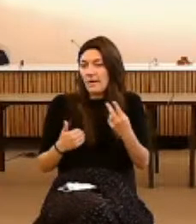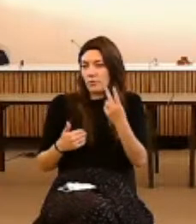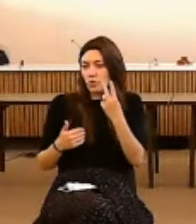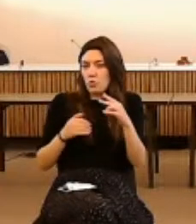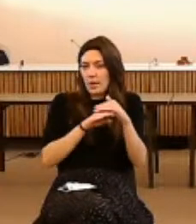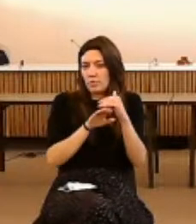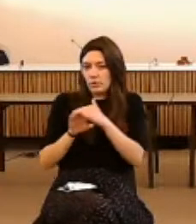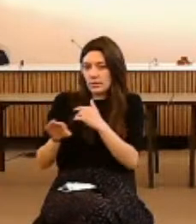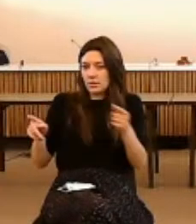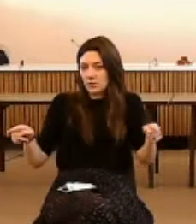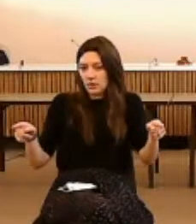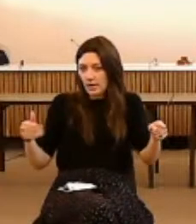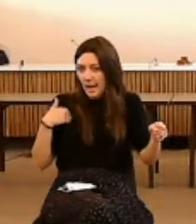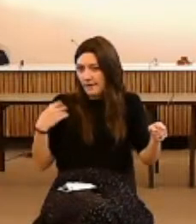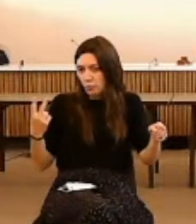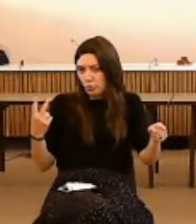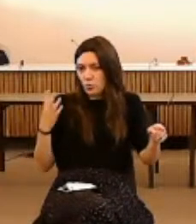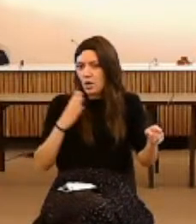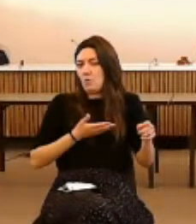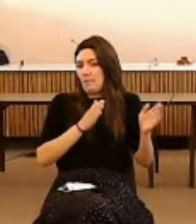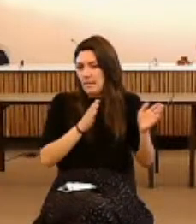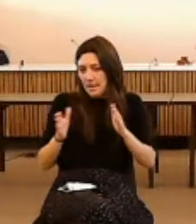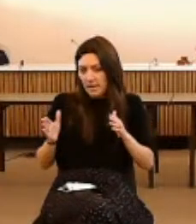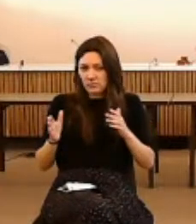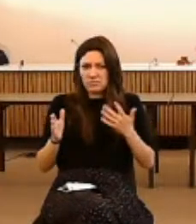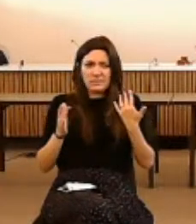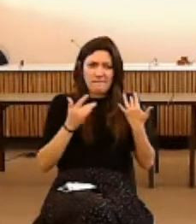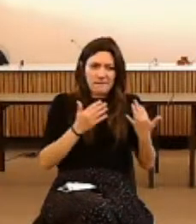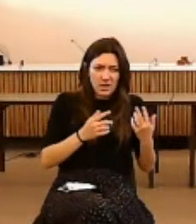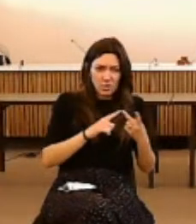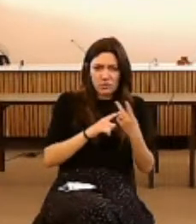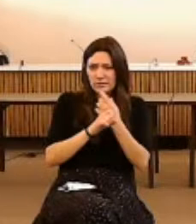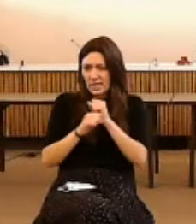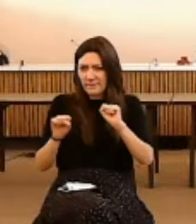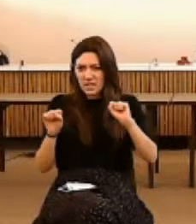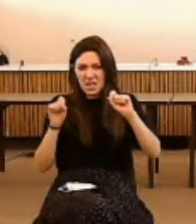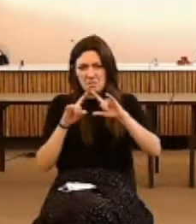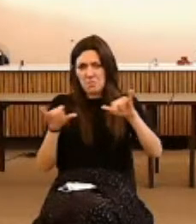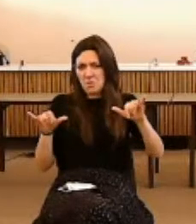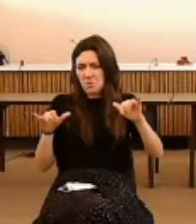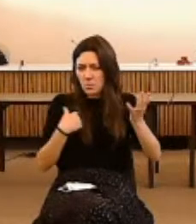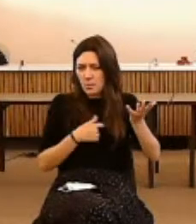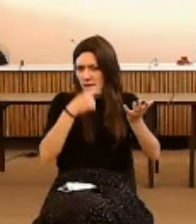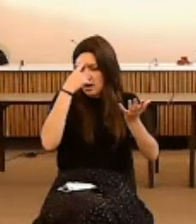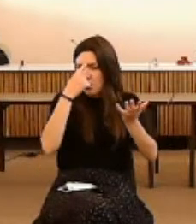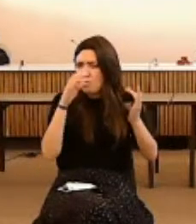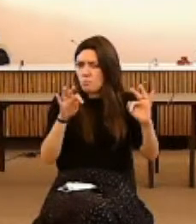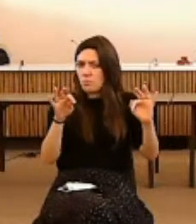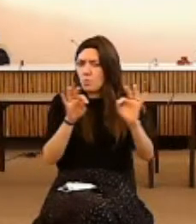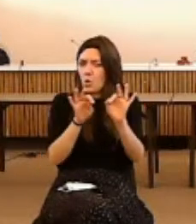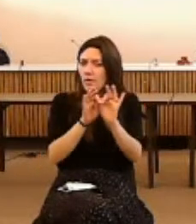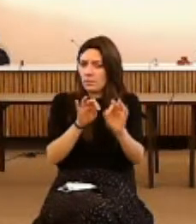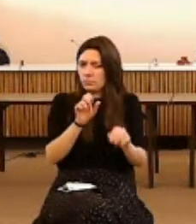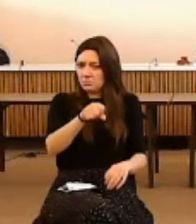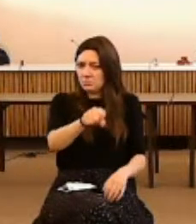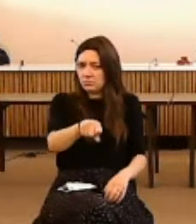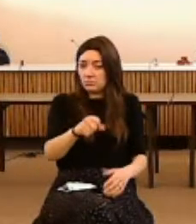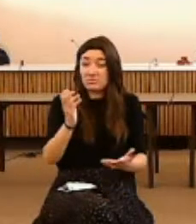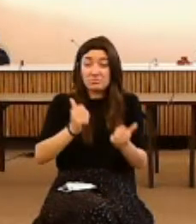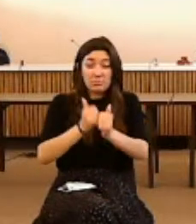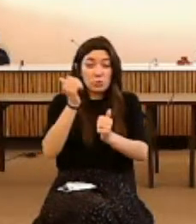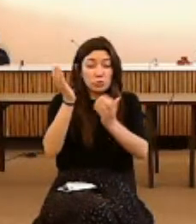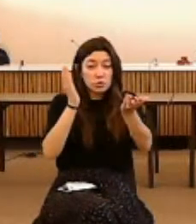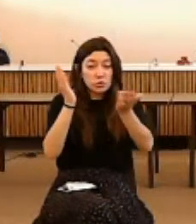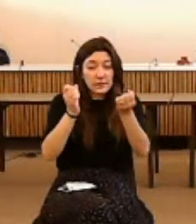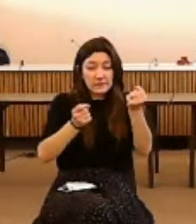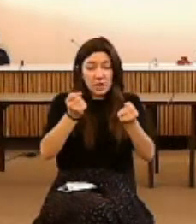entrances. It makes sense from fire, from safety. We would think most of the service vehicles would be coming in from